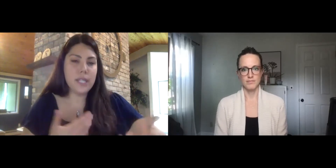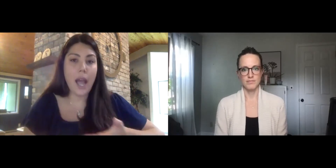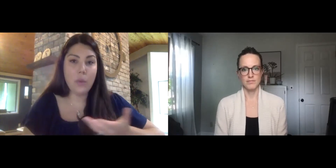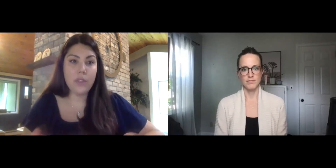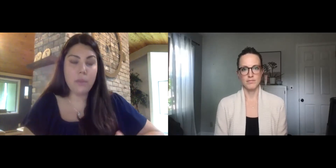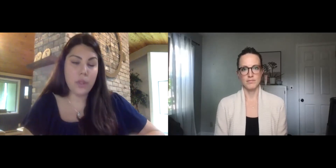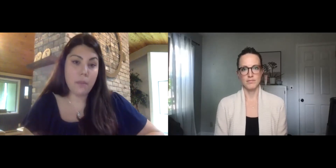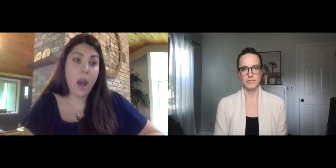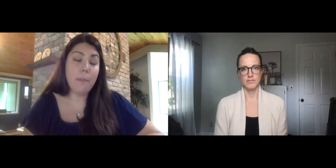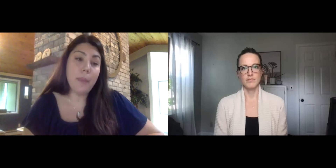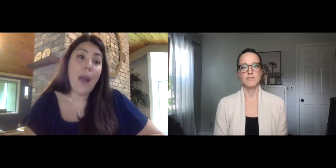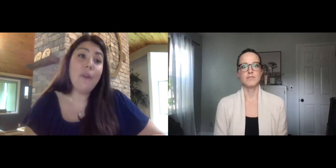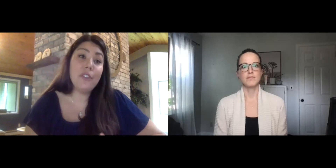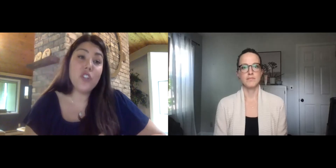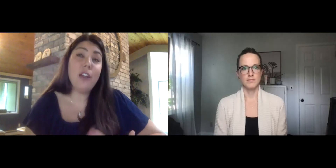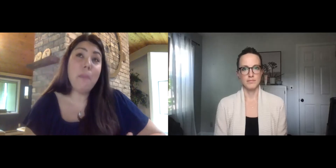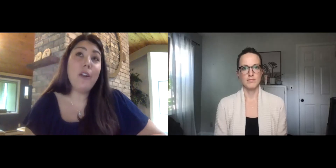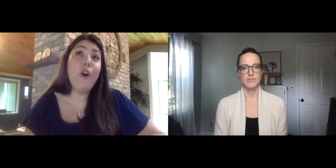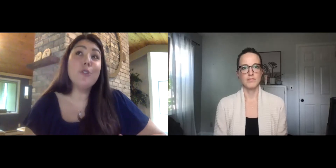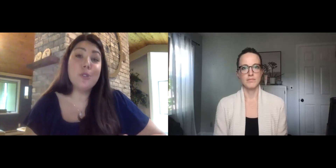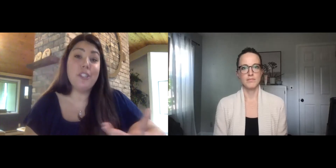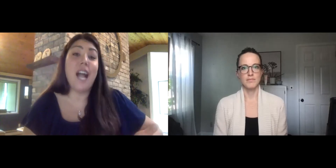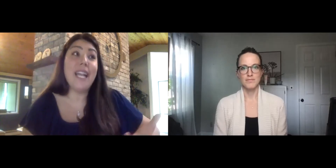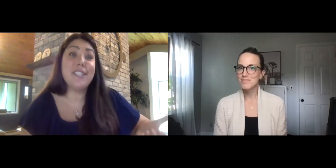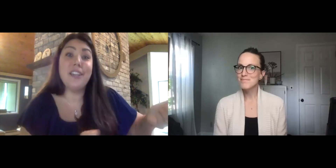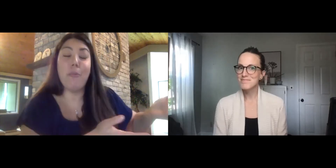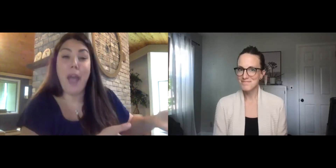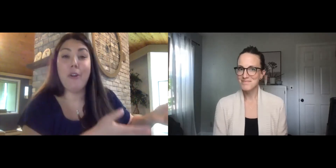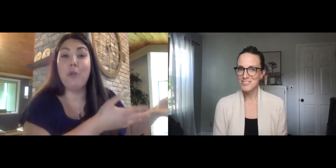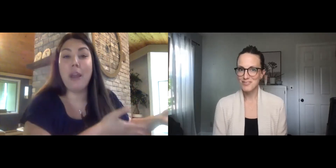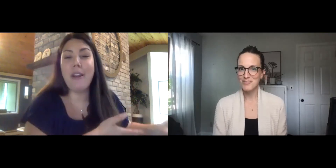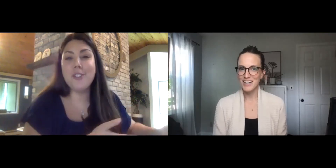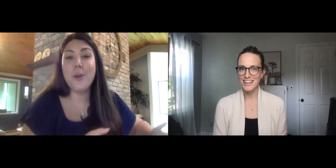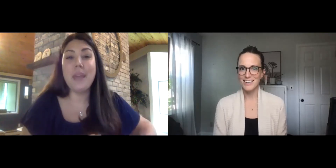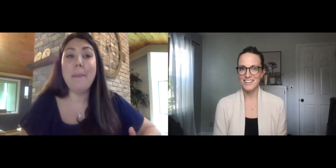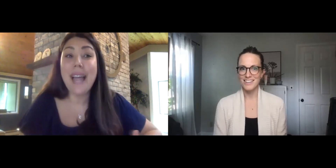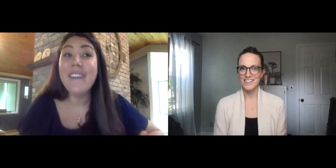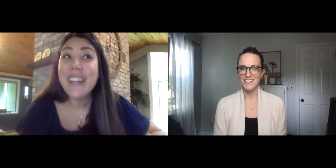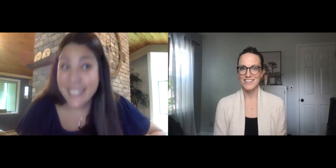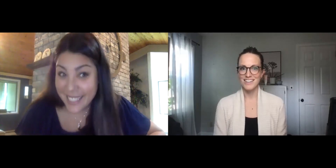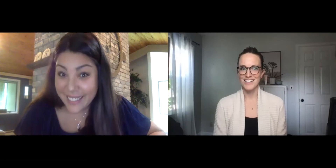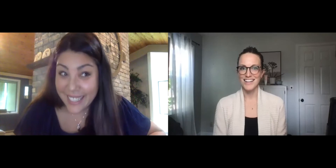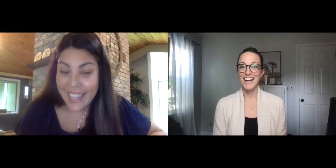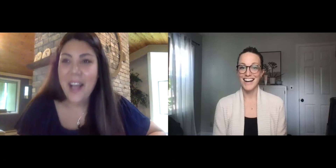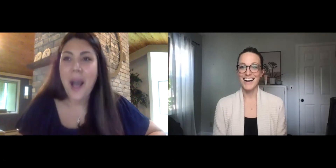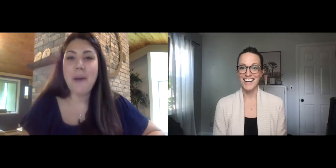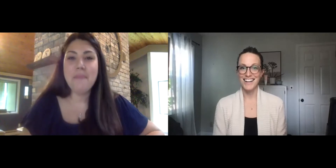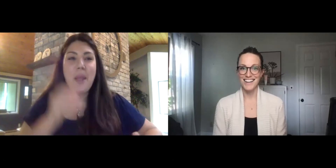know to sign with the mom. However, the child might also start signing to the other parent or the grandparents too, and they might be like, "What is she